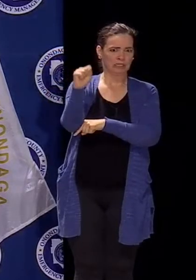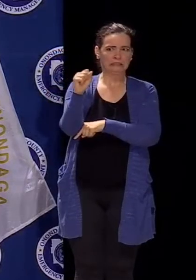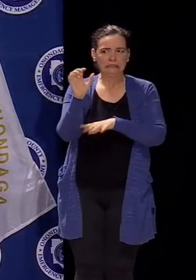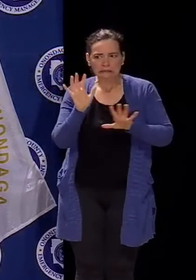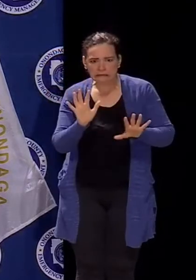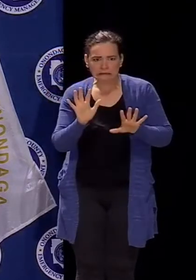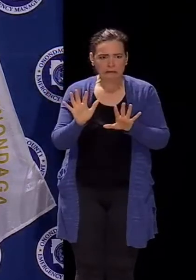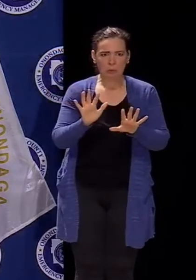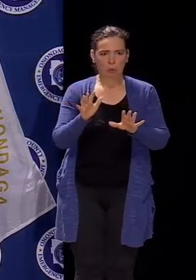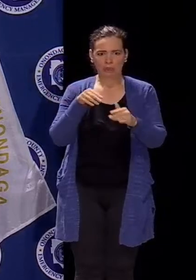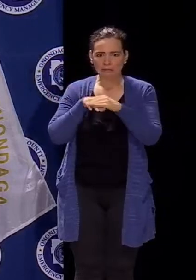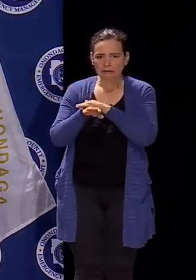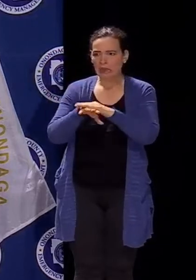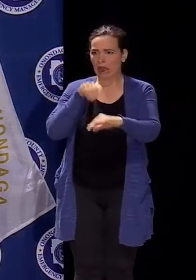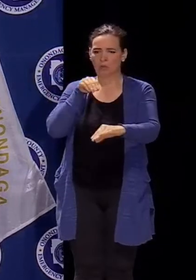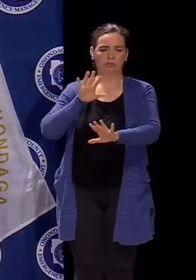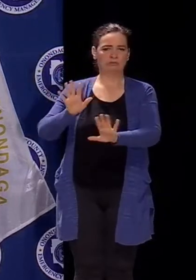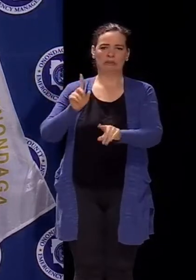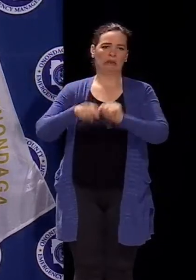out, and